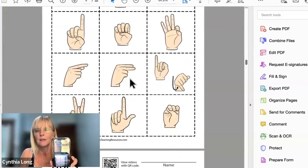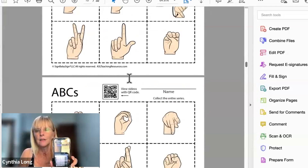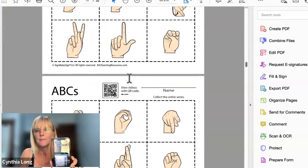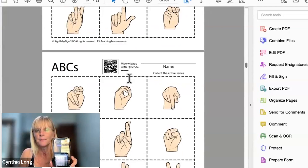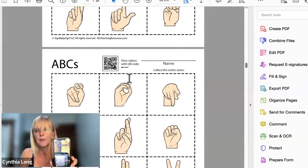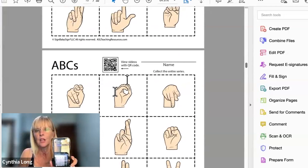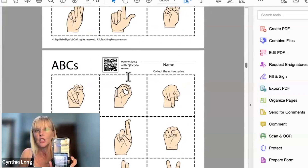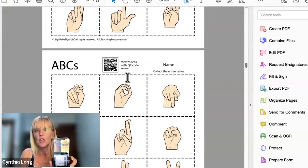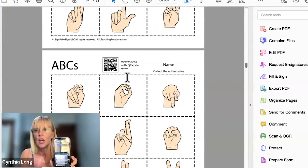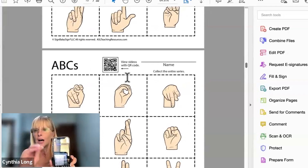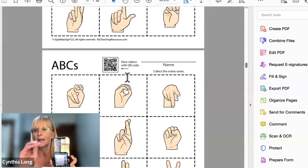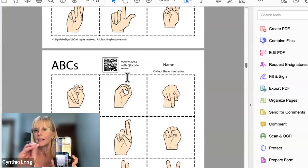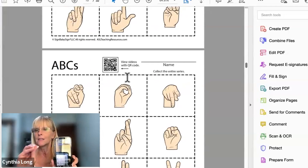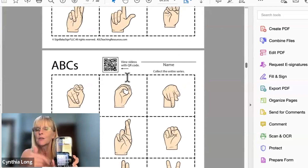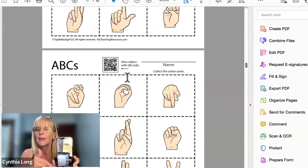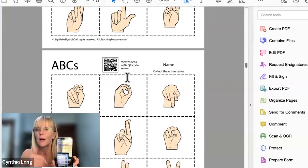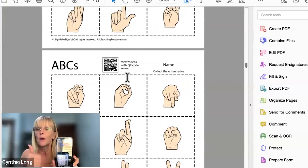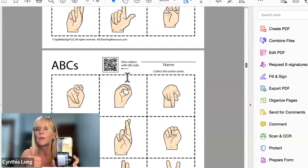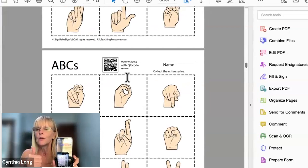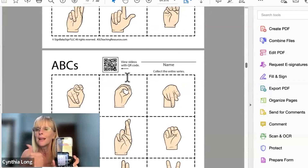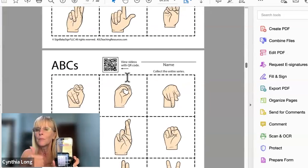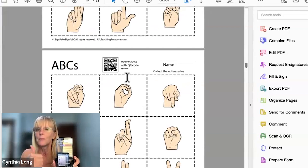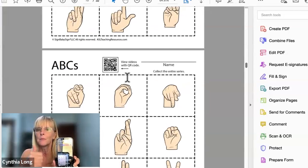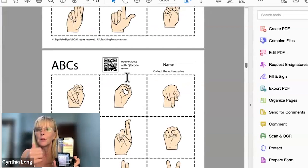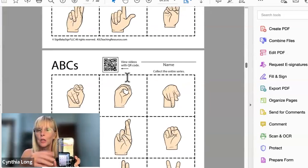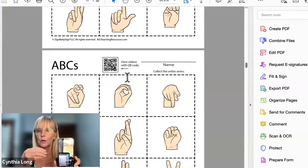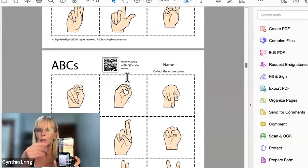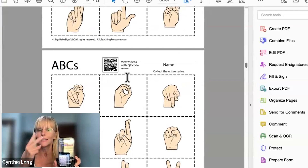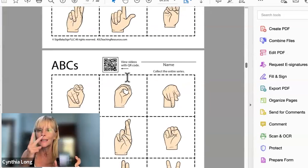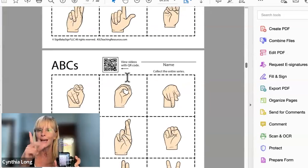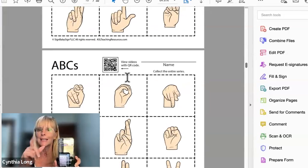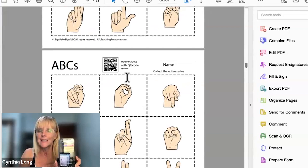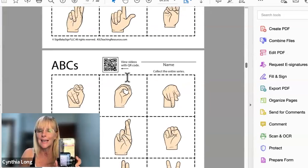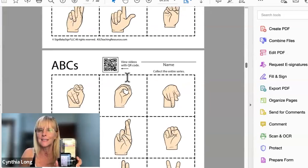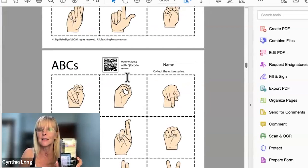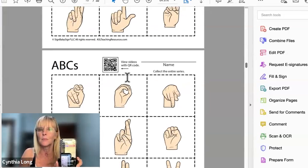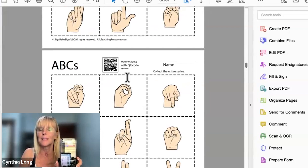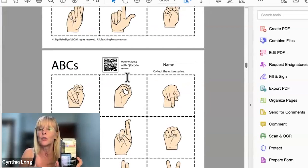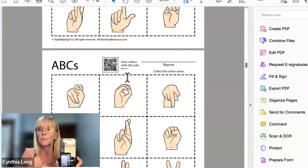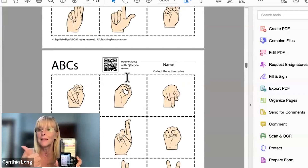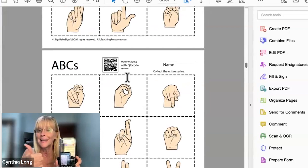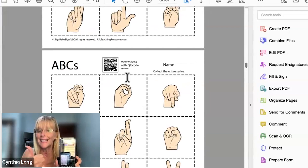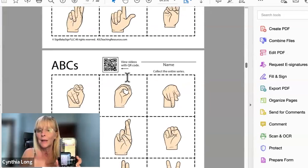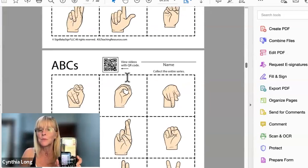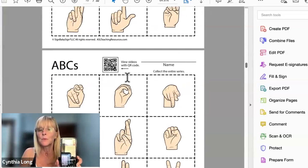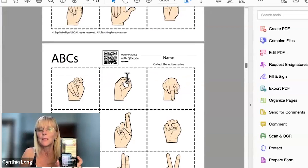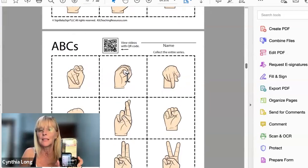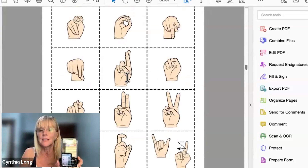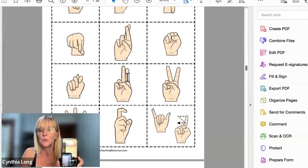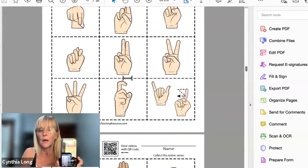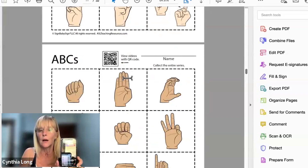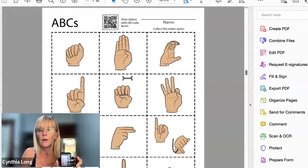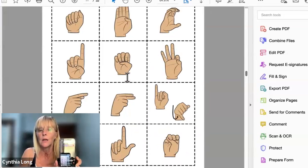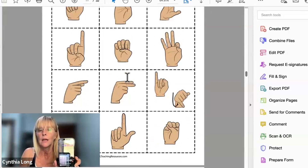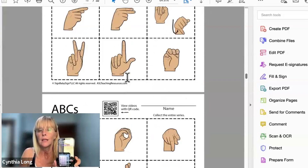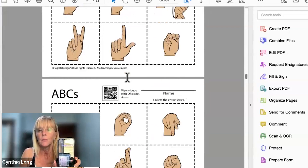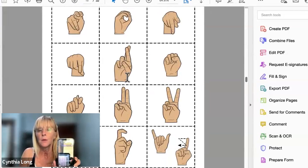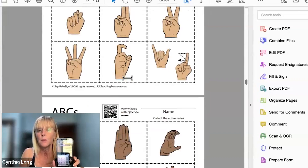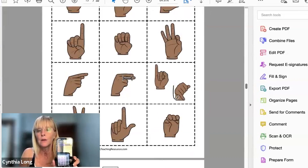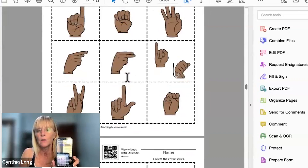here, none. So that way you can help them learn and kind of test them. And you can play games with these as well. Then we went on